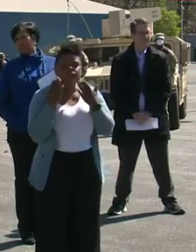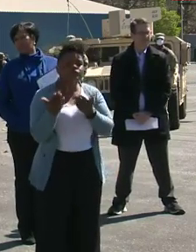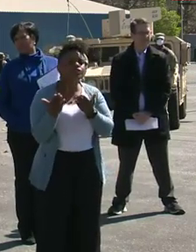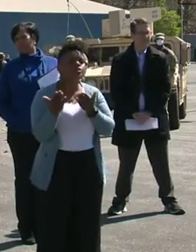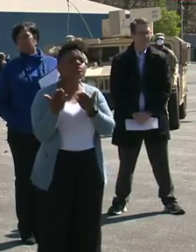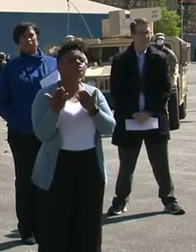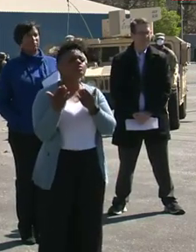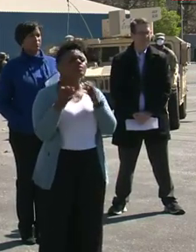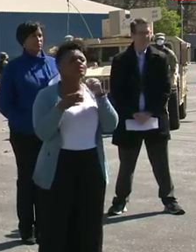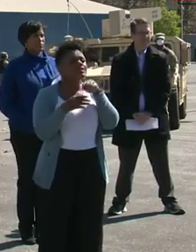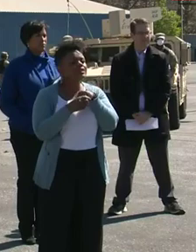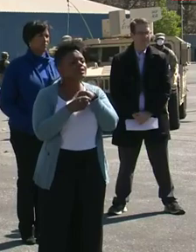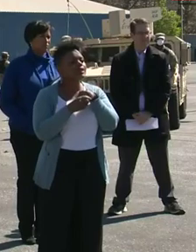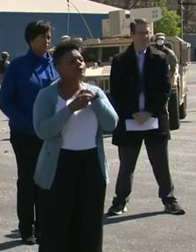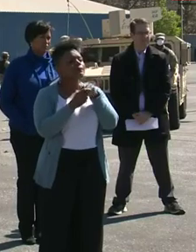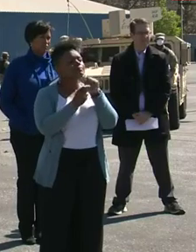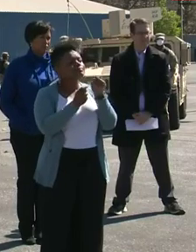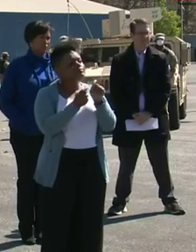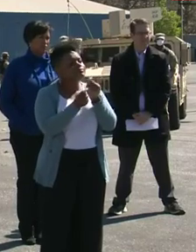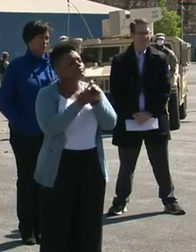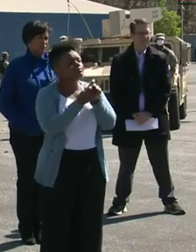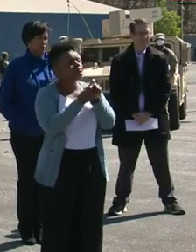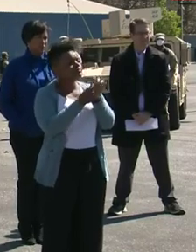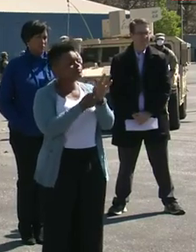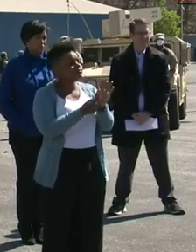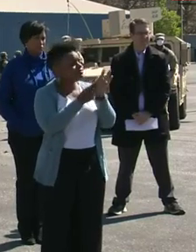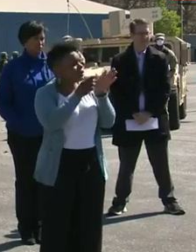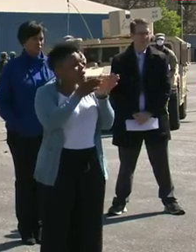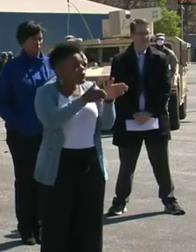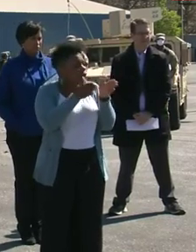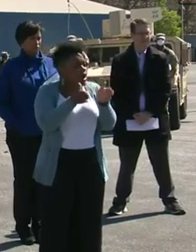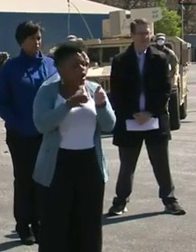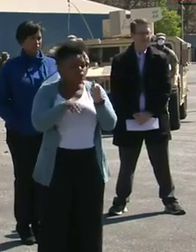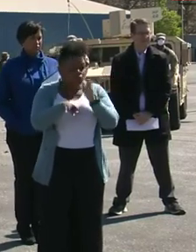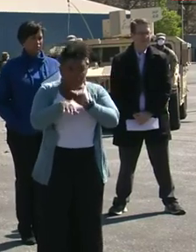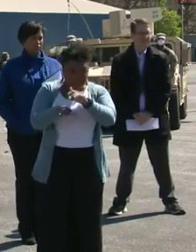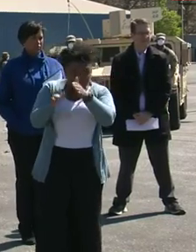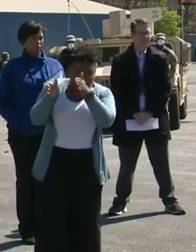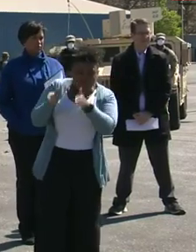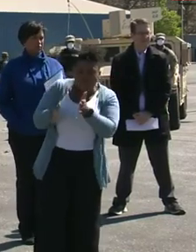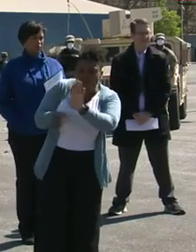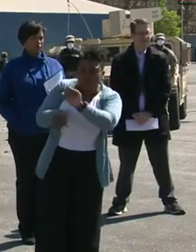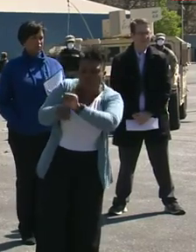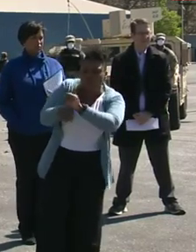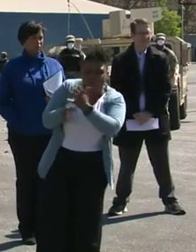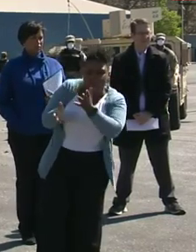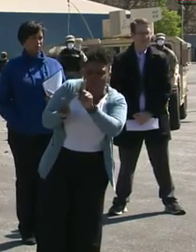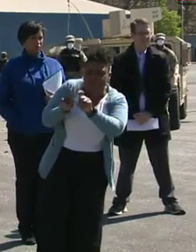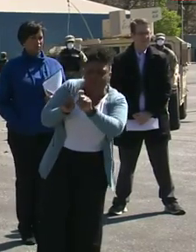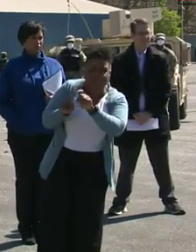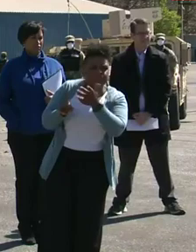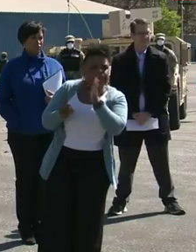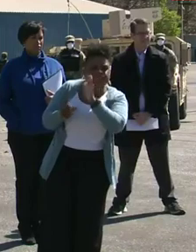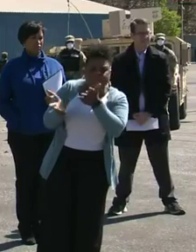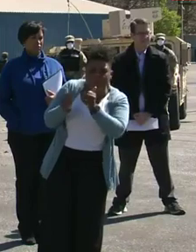and we give it to individuals based on their level of interaction with people. When we have these conversations about face coverings, we have